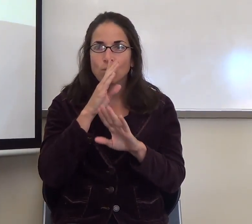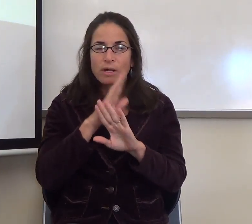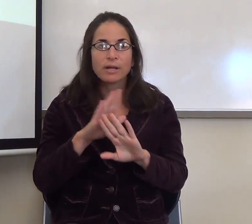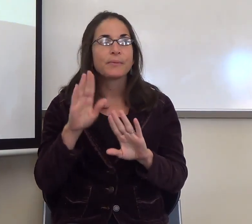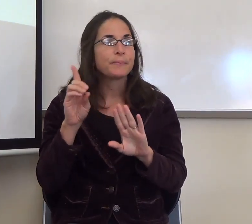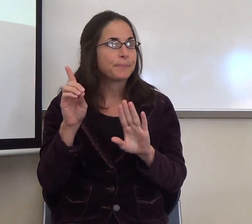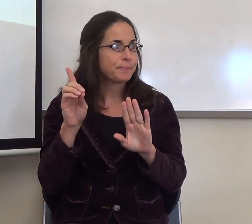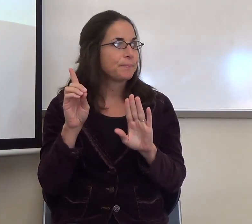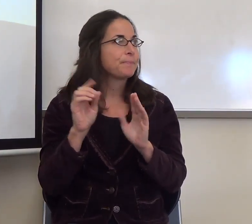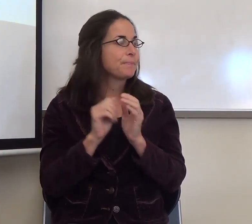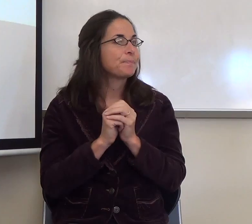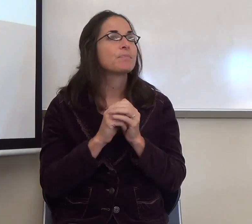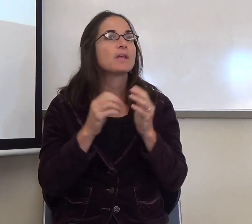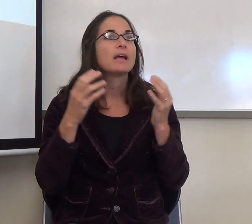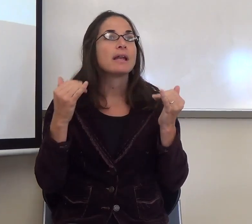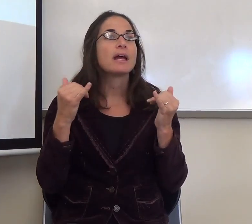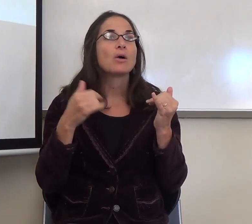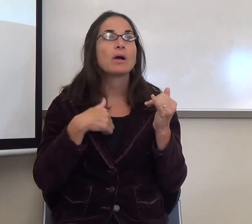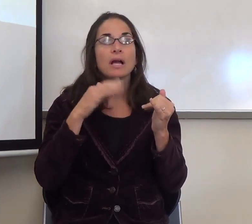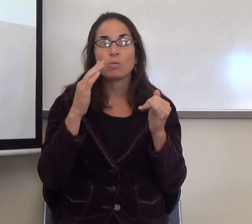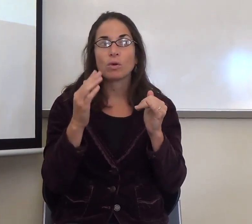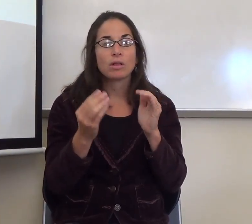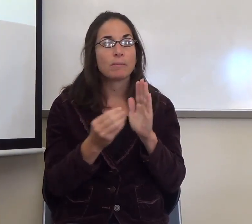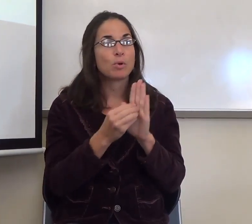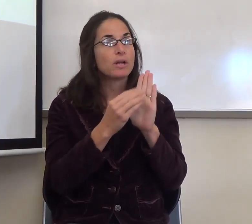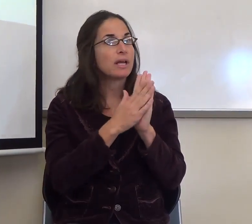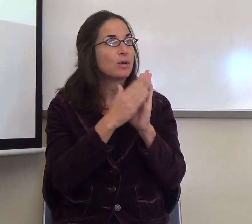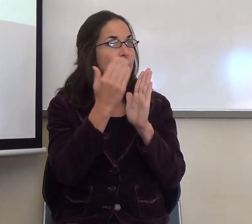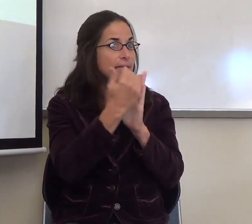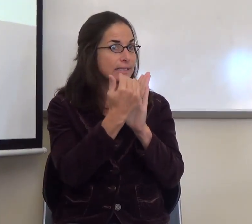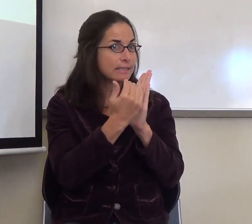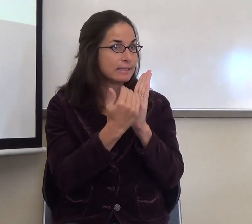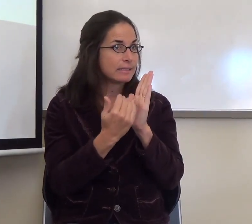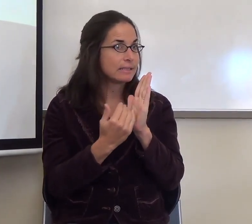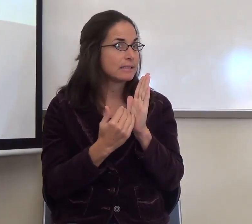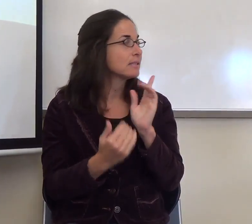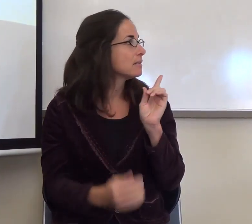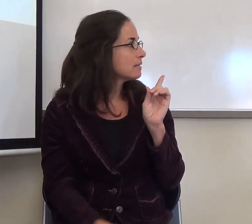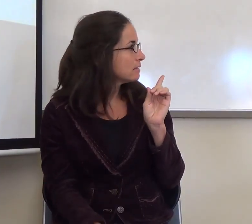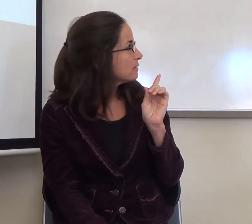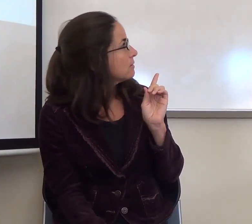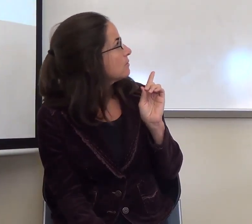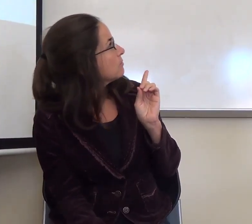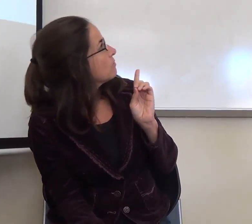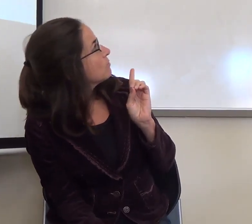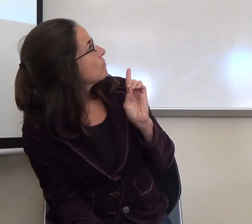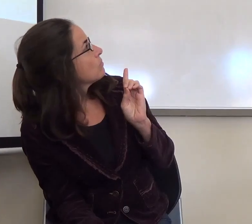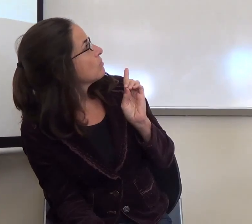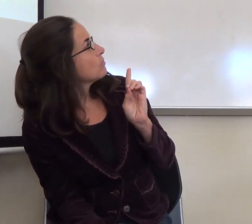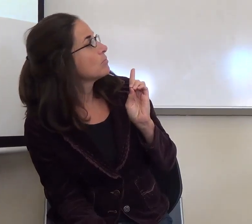a point where I can just put this list up here with no annotations on